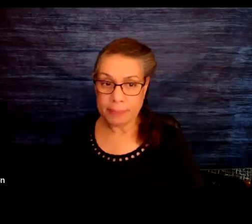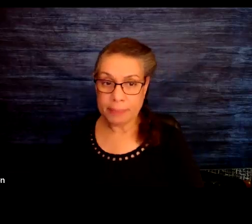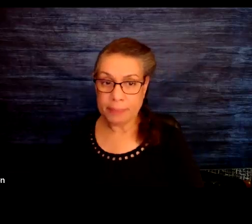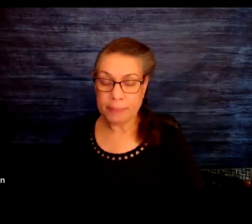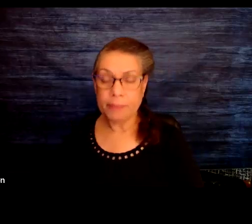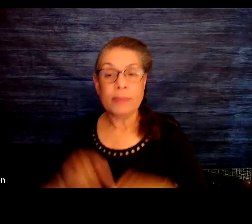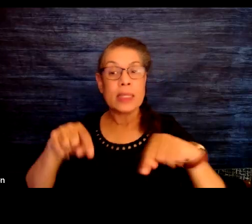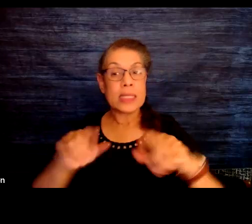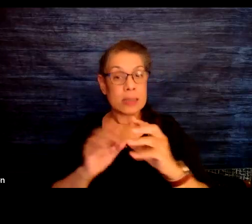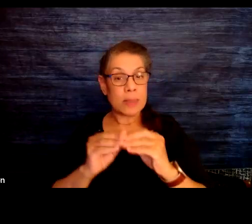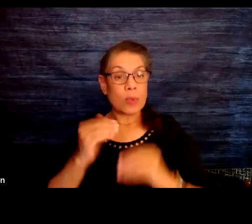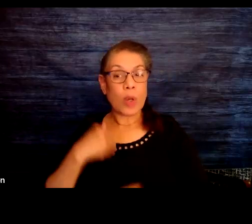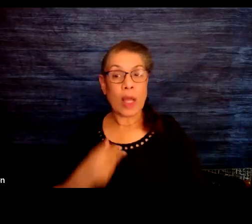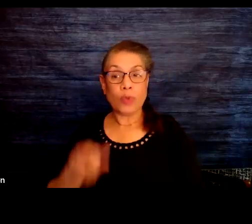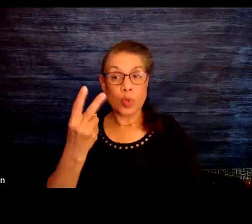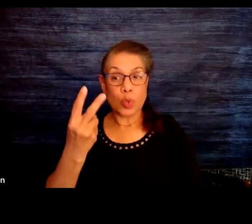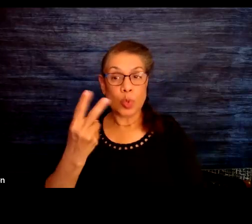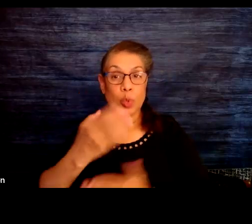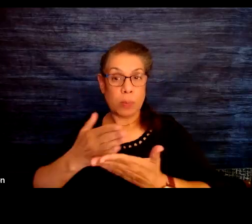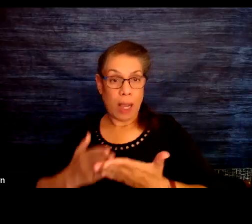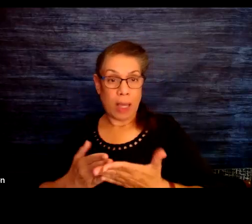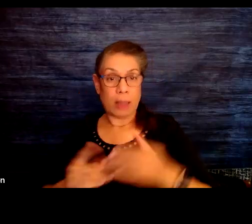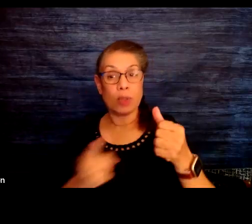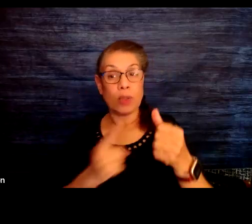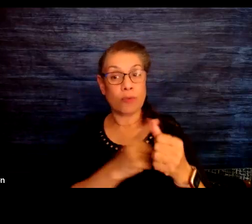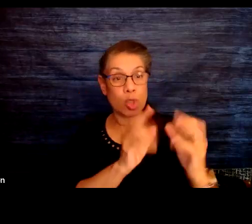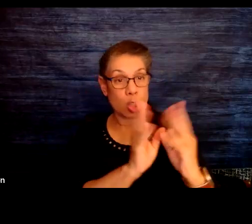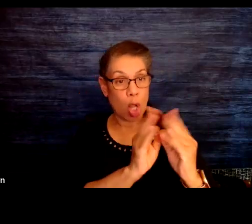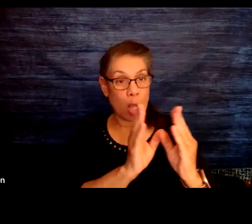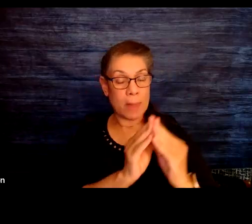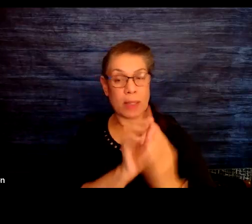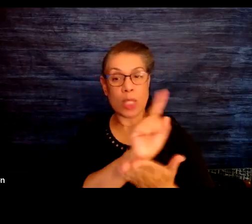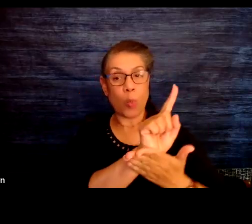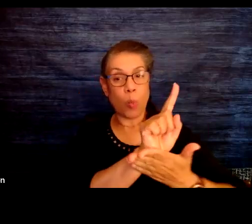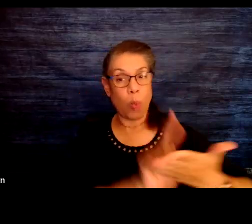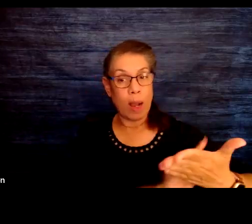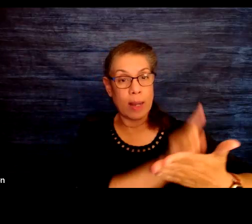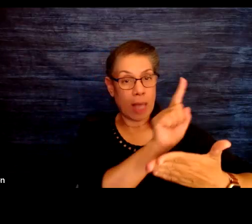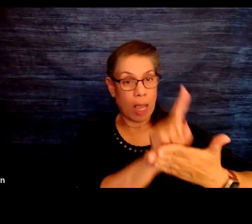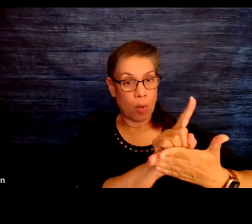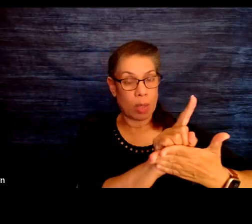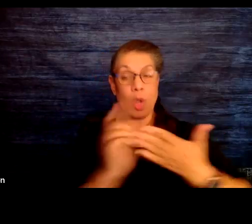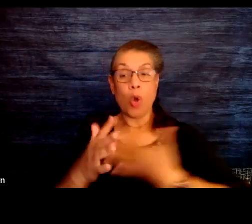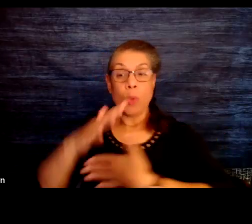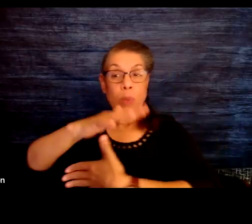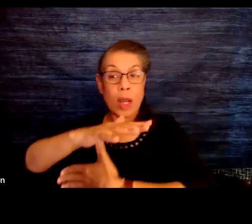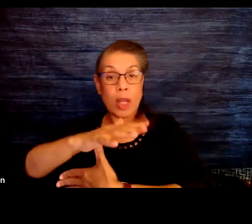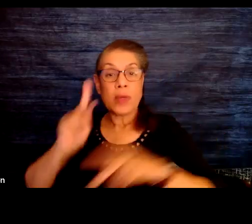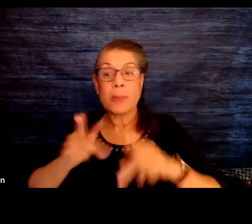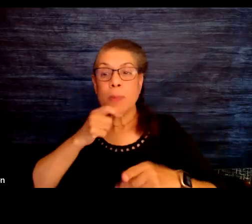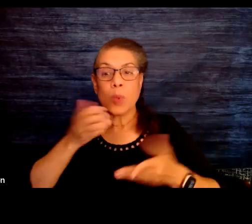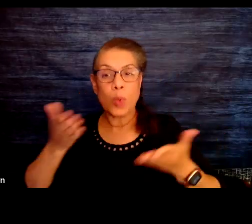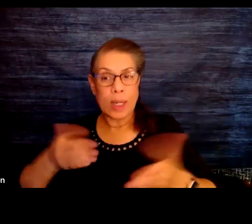The meeting will feature 2 public comment periods, with the first comment period limited to 1 hour. Priority will be given to those testifying in